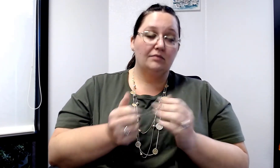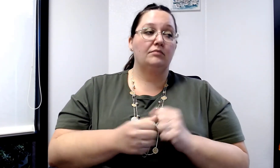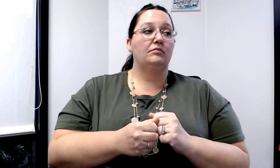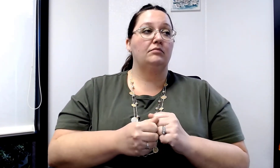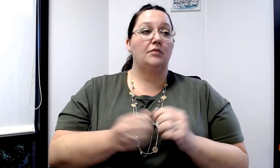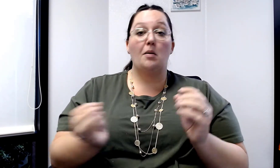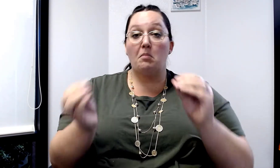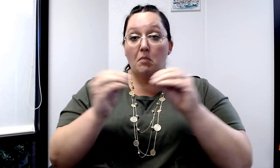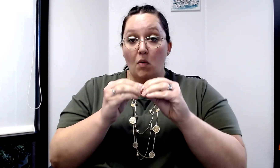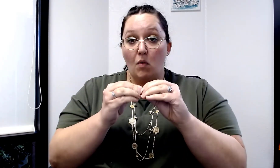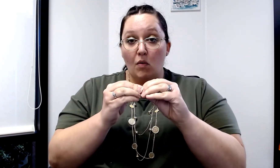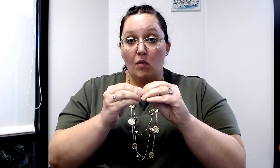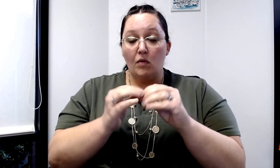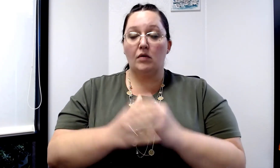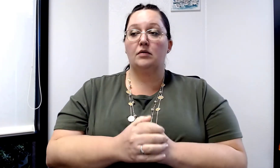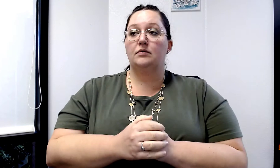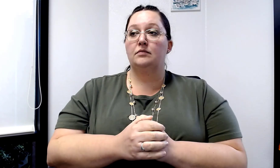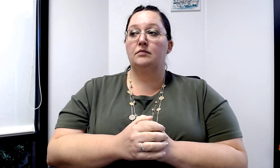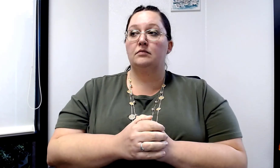quantity. We've learned some, more,